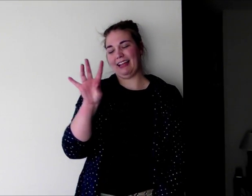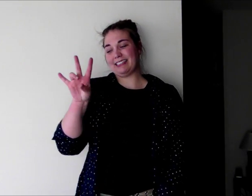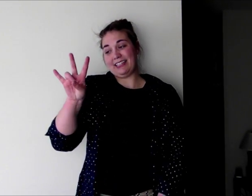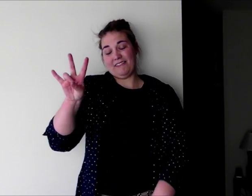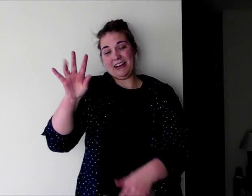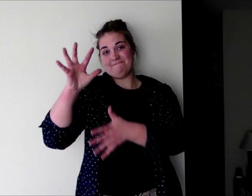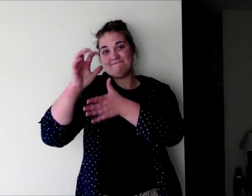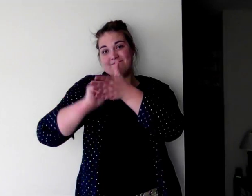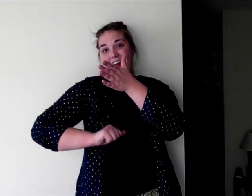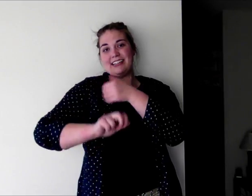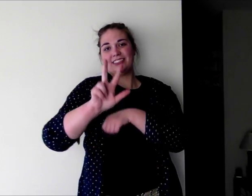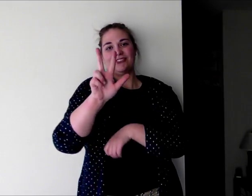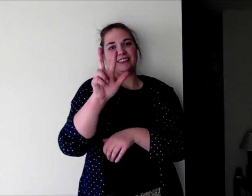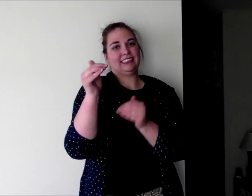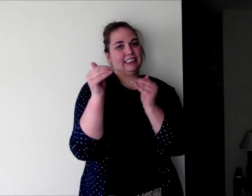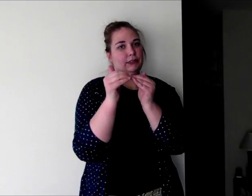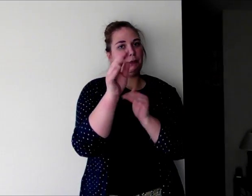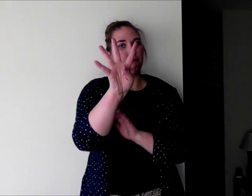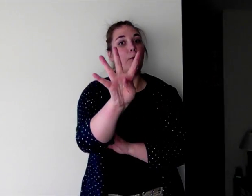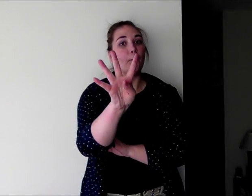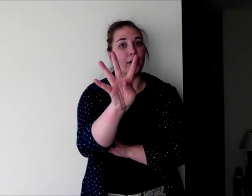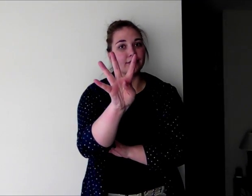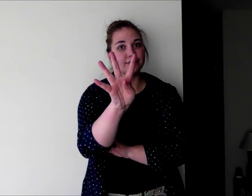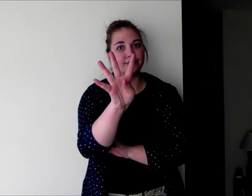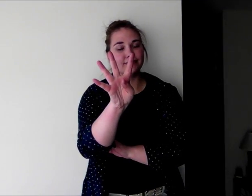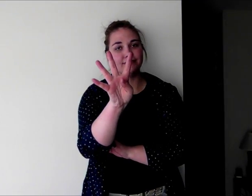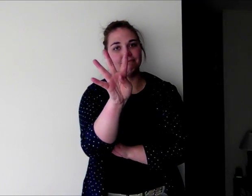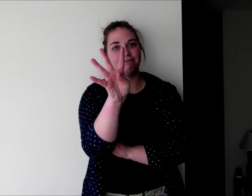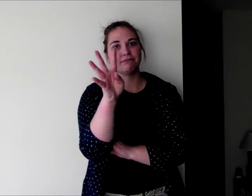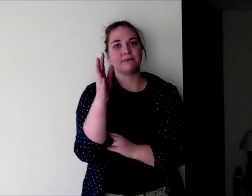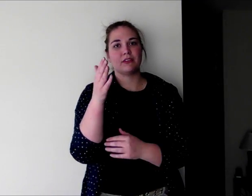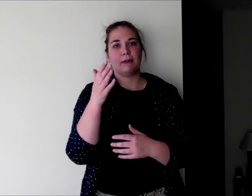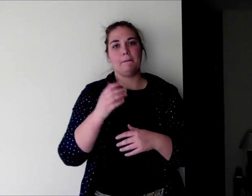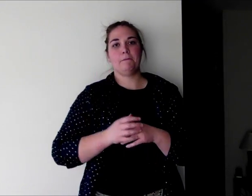Four. So that was 7 minus 3 equals 4.